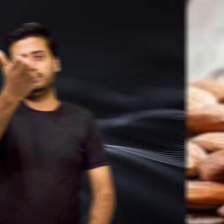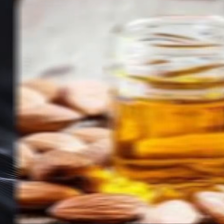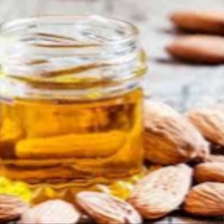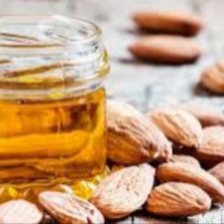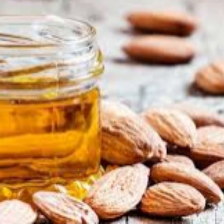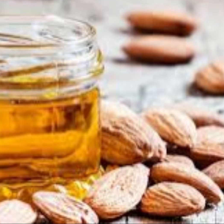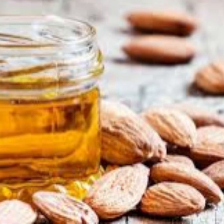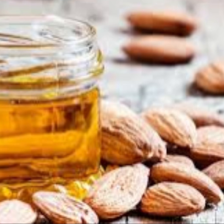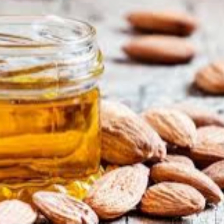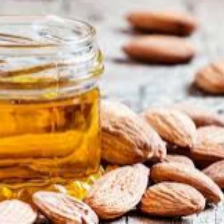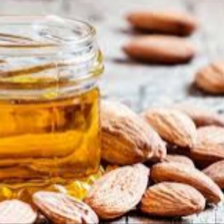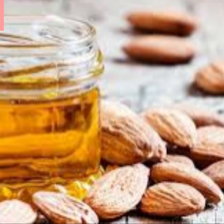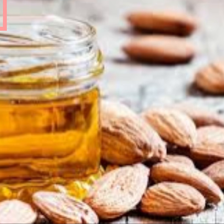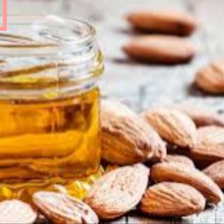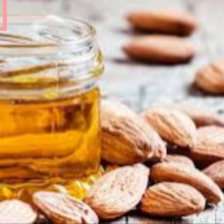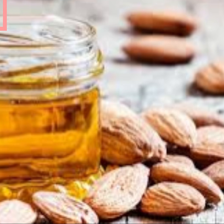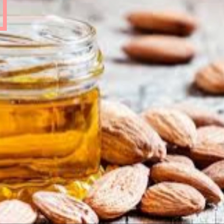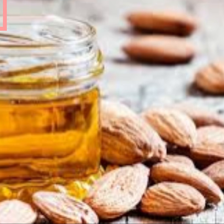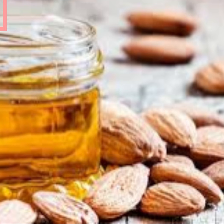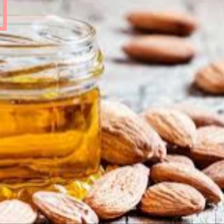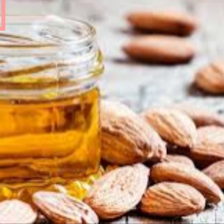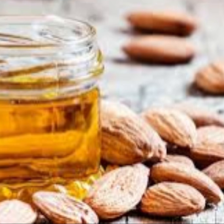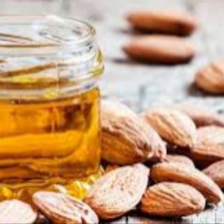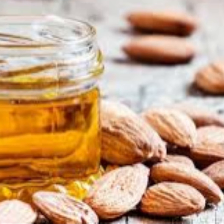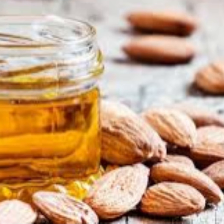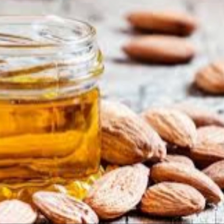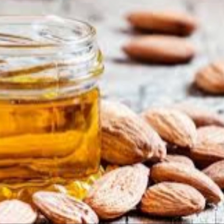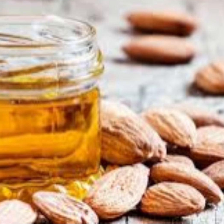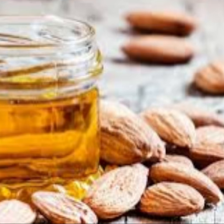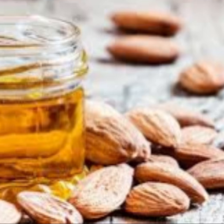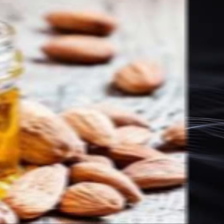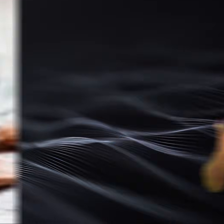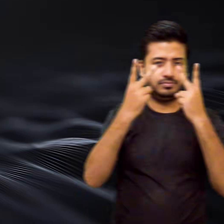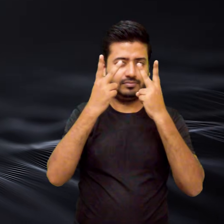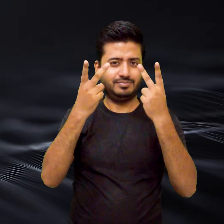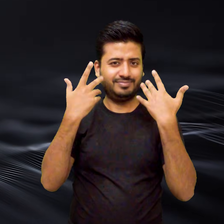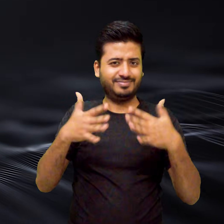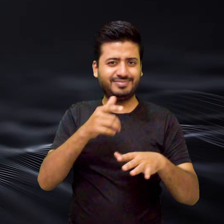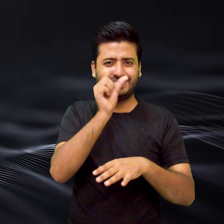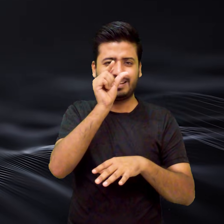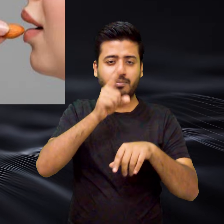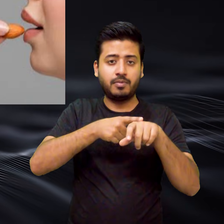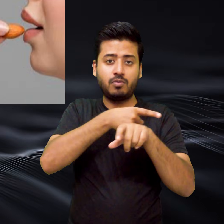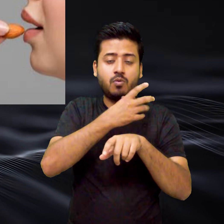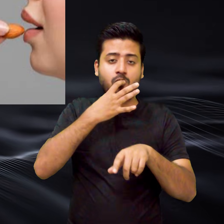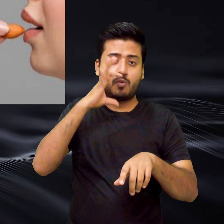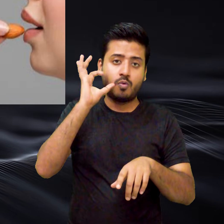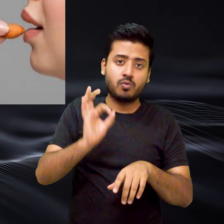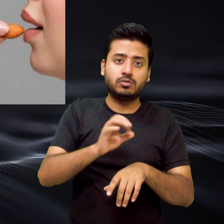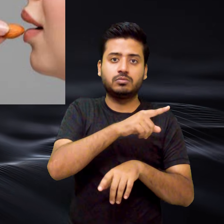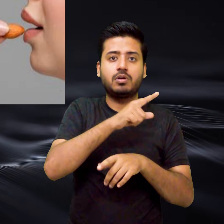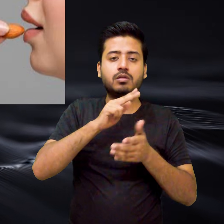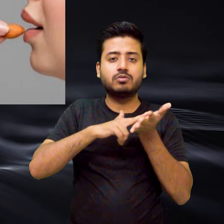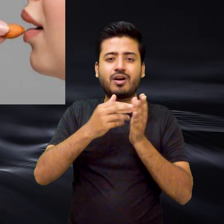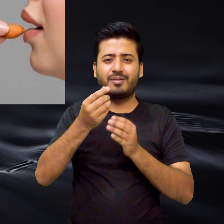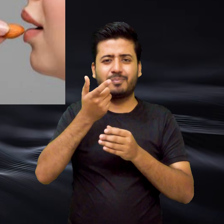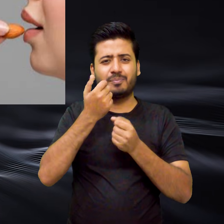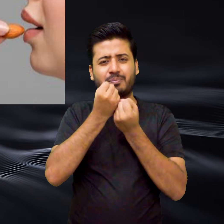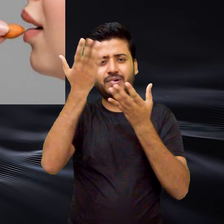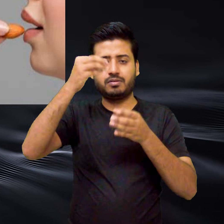scalp health. For best results, use sweet almond oil, as bitter almond oil can be toxic. Benefits for hair